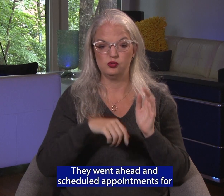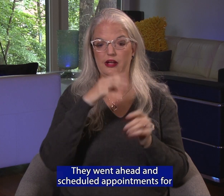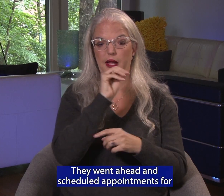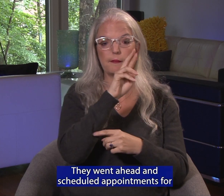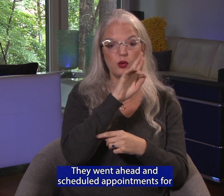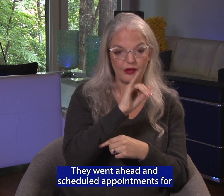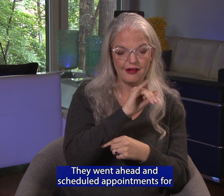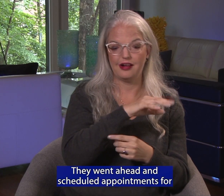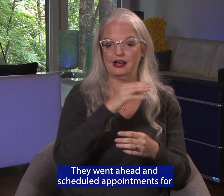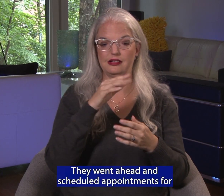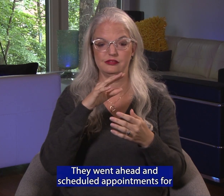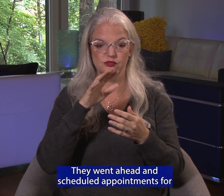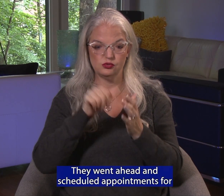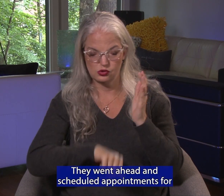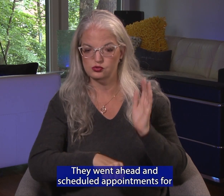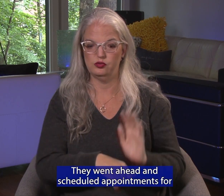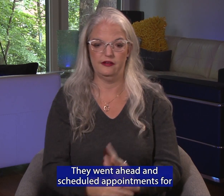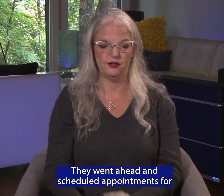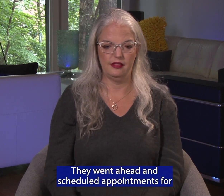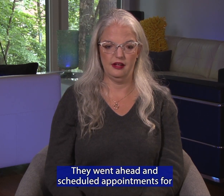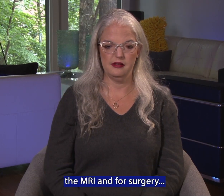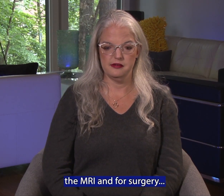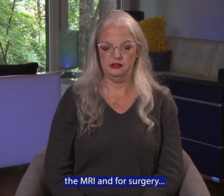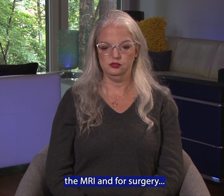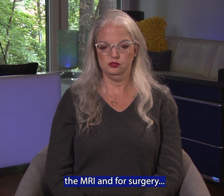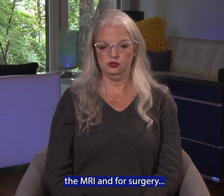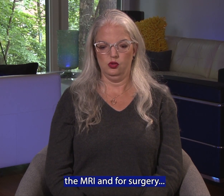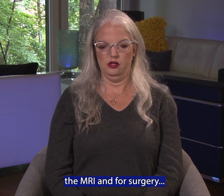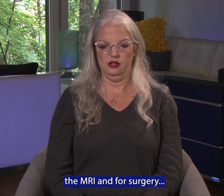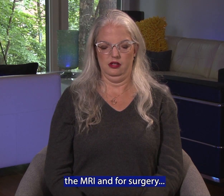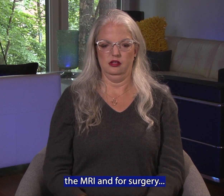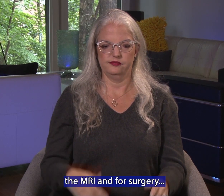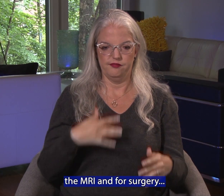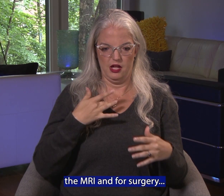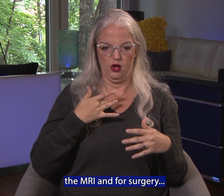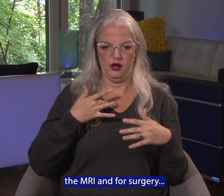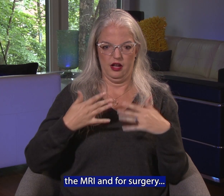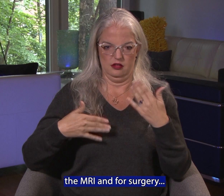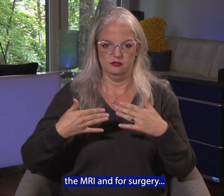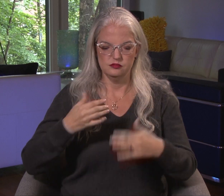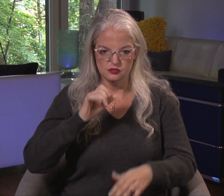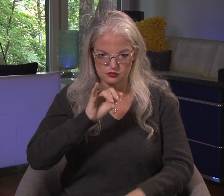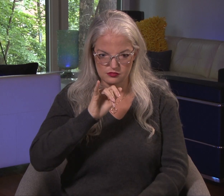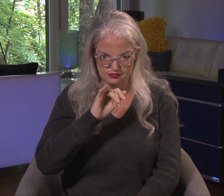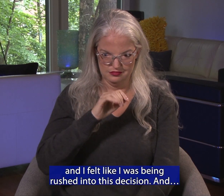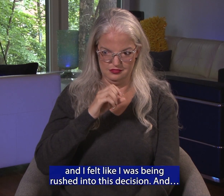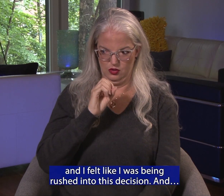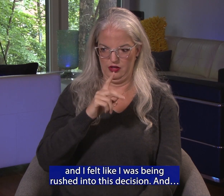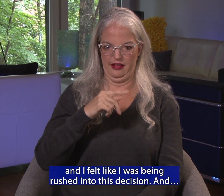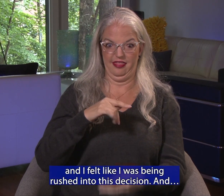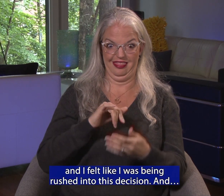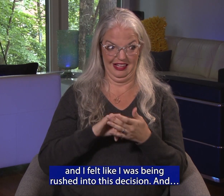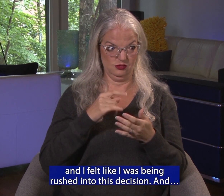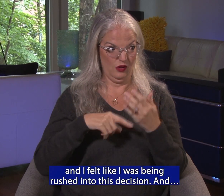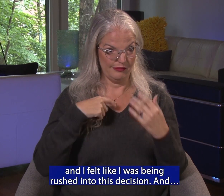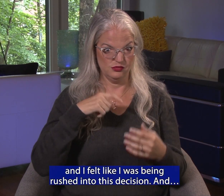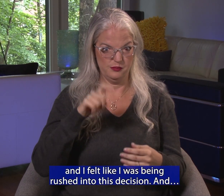They went ahead and scheduled appointments for the MRI and for surgery, and I felt like I was being rushed into